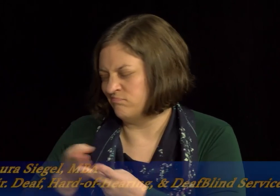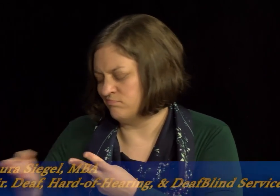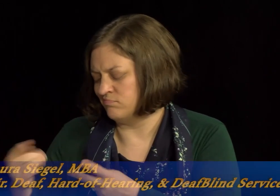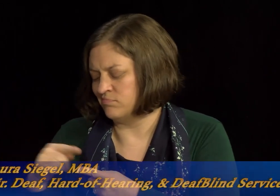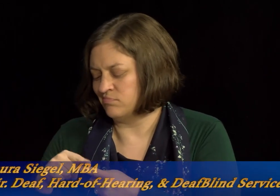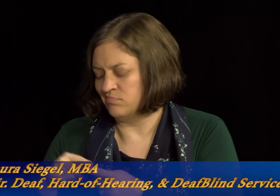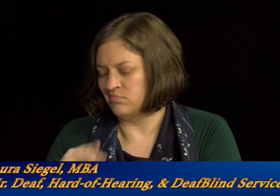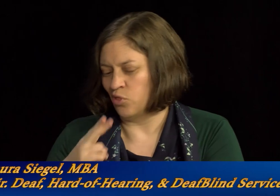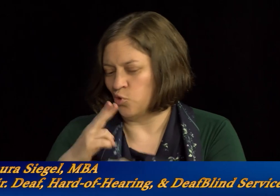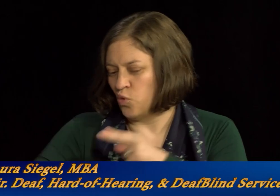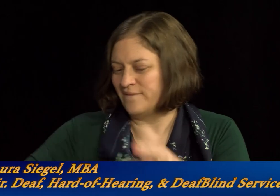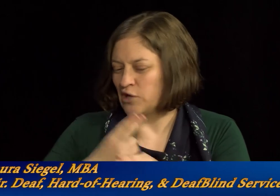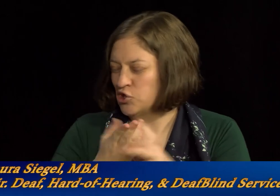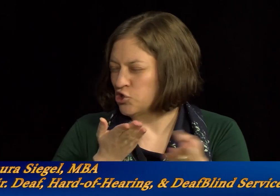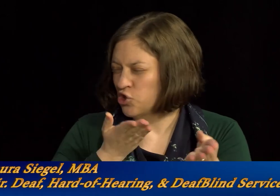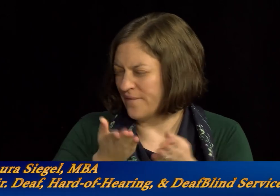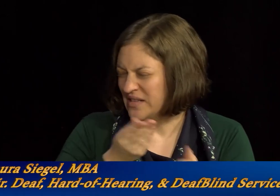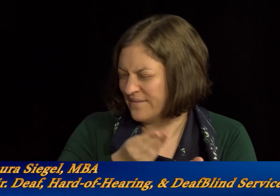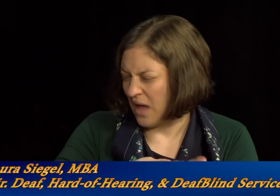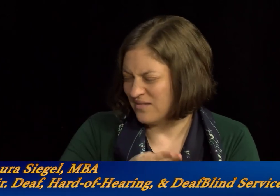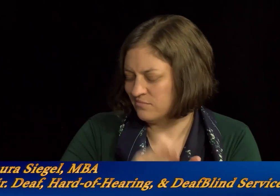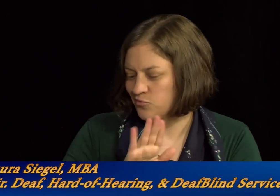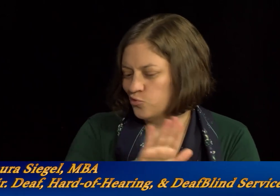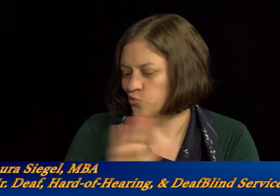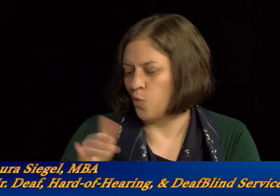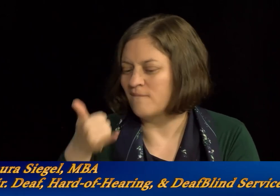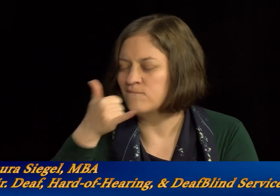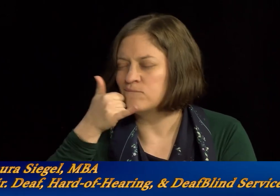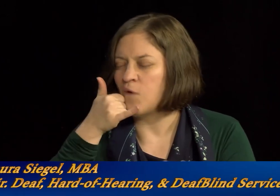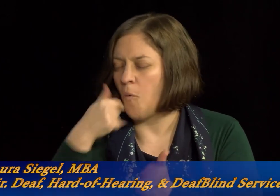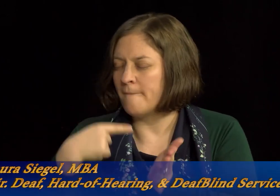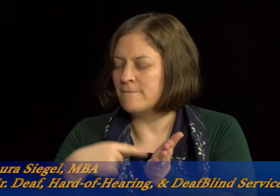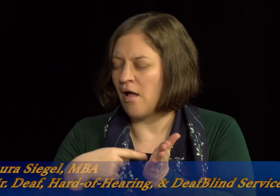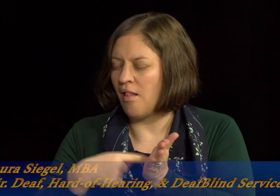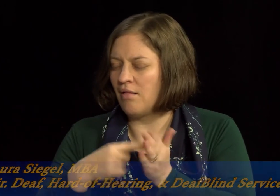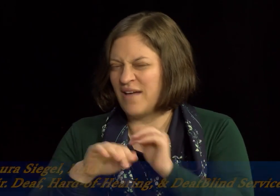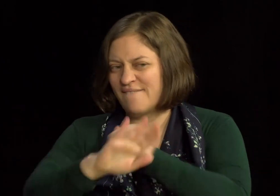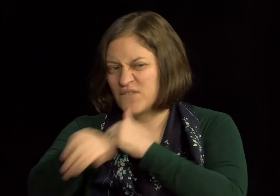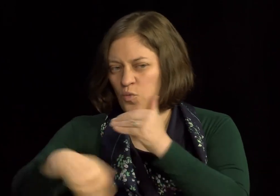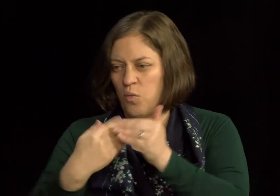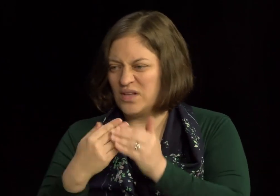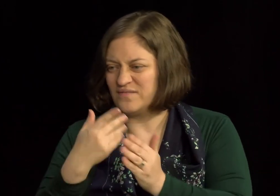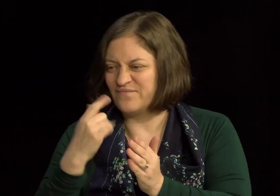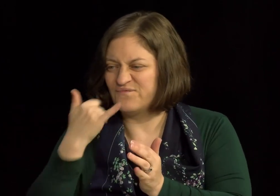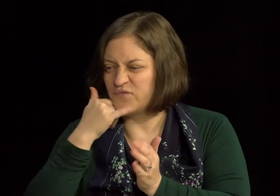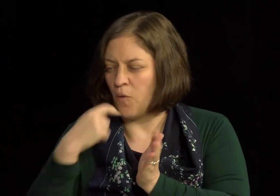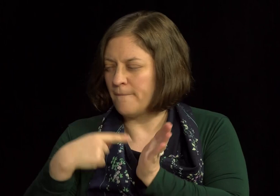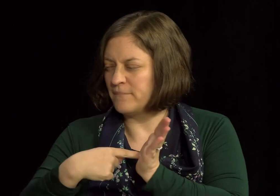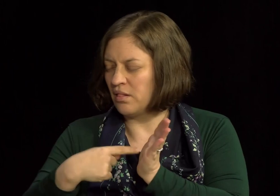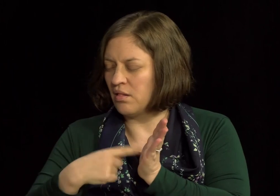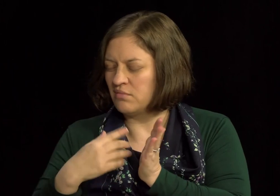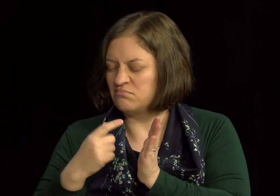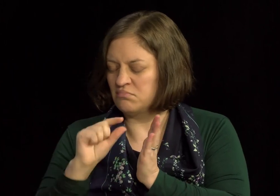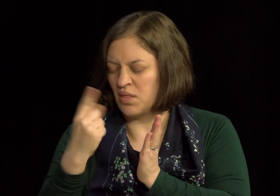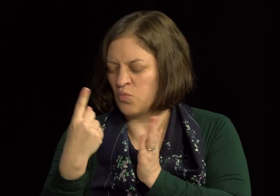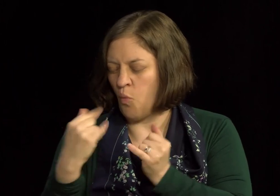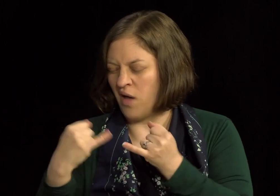There's actually two components to that. There's the Universal Service Fund that's, um, on everybody's phone bill, so there's a small fee